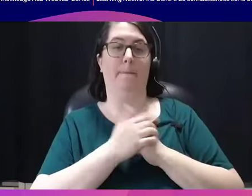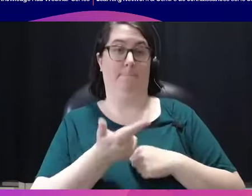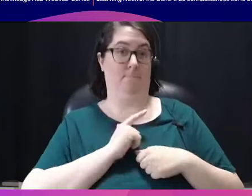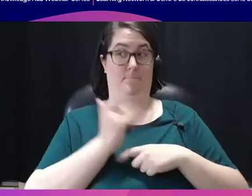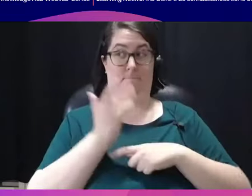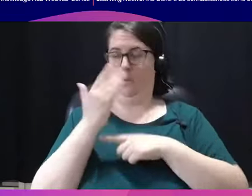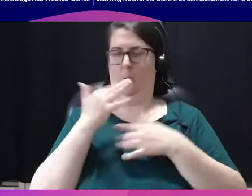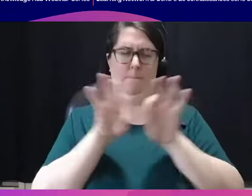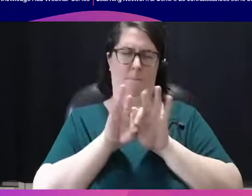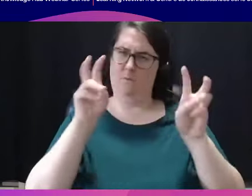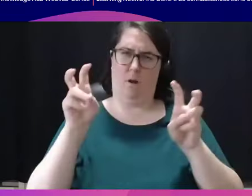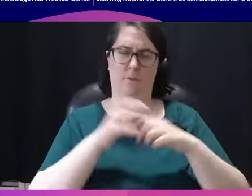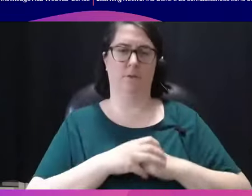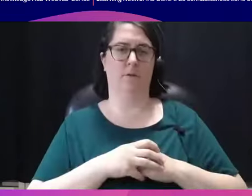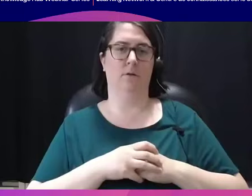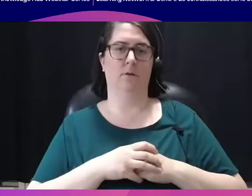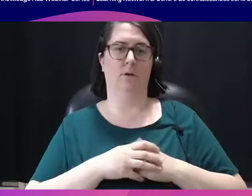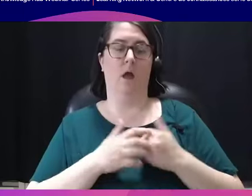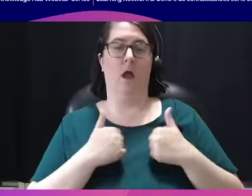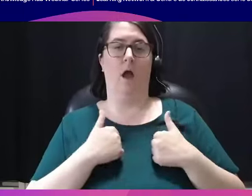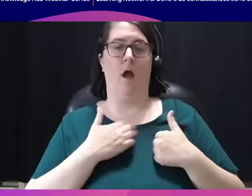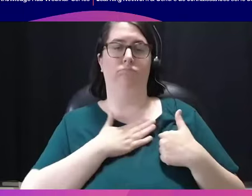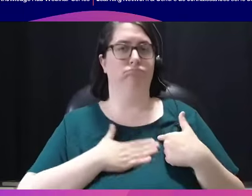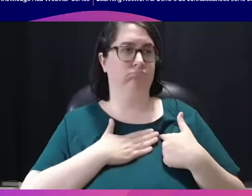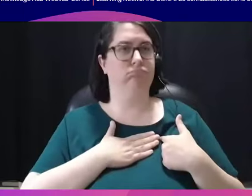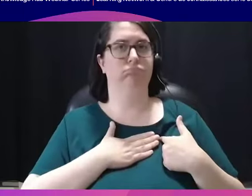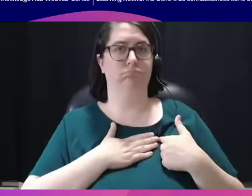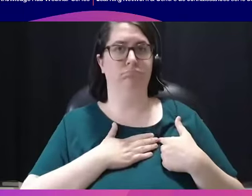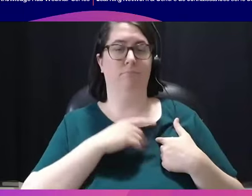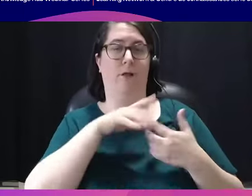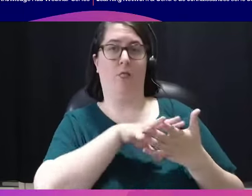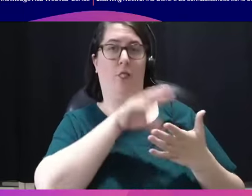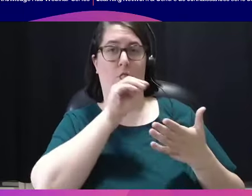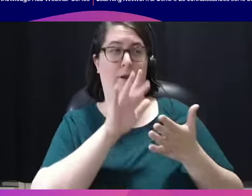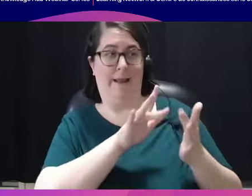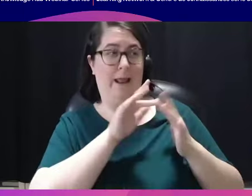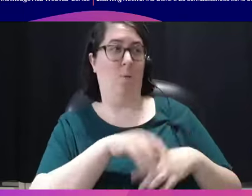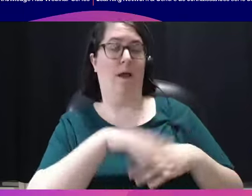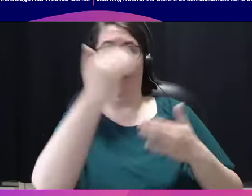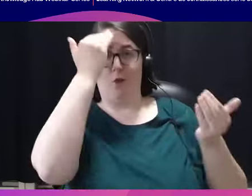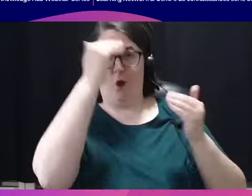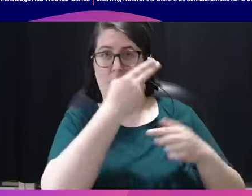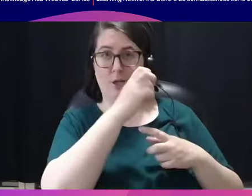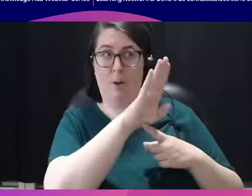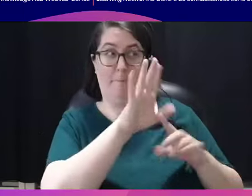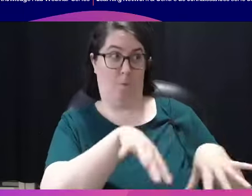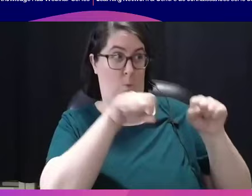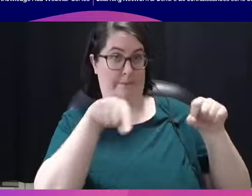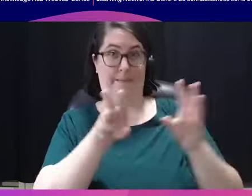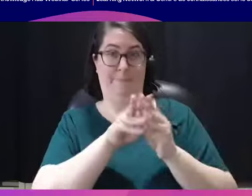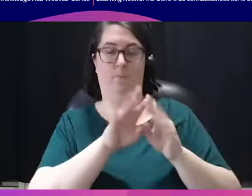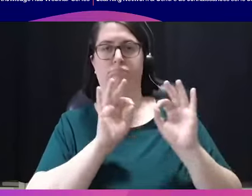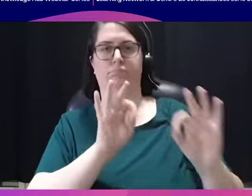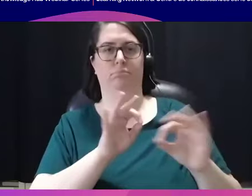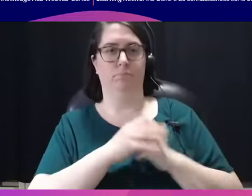important topic. I am so appreciative of the Learning Network and the Knowledge Hub for facilitating this webinar. And